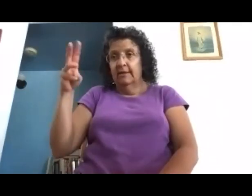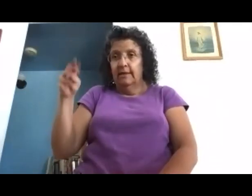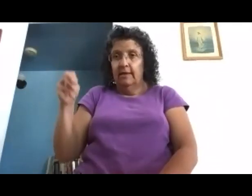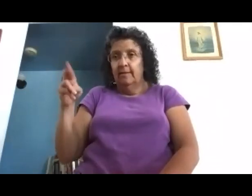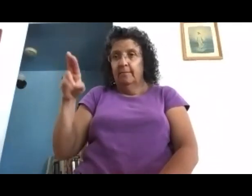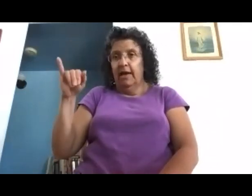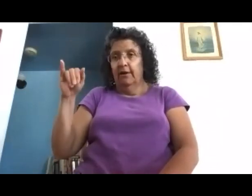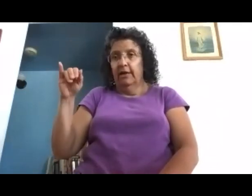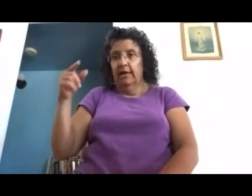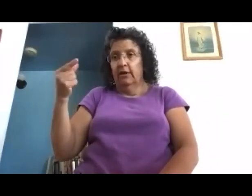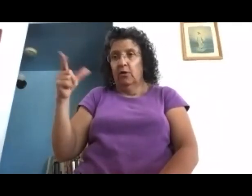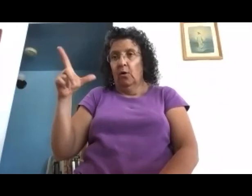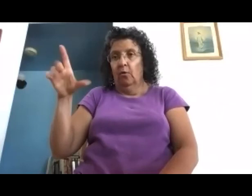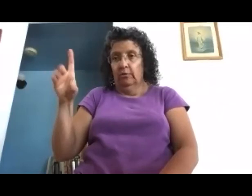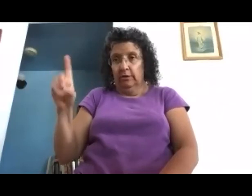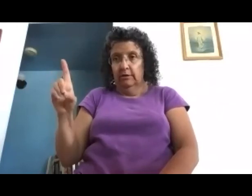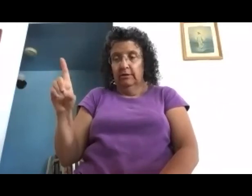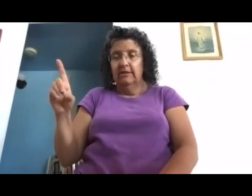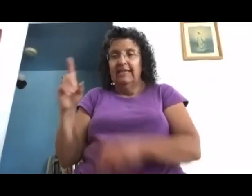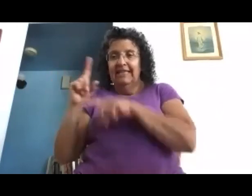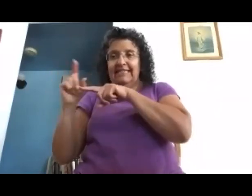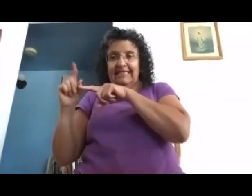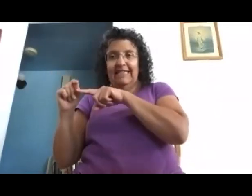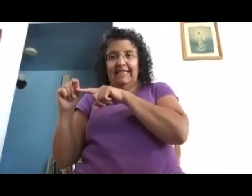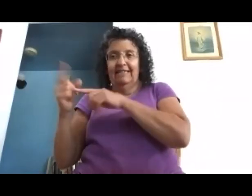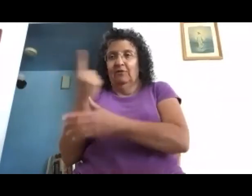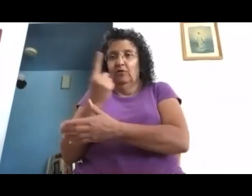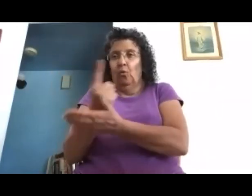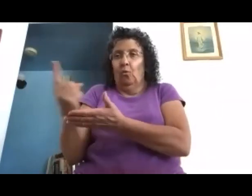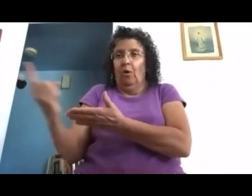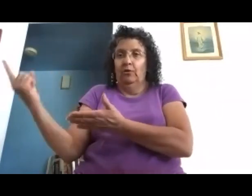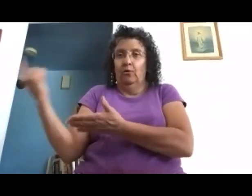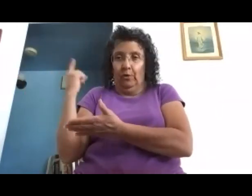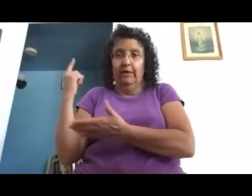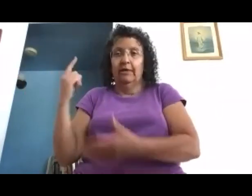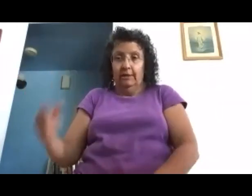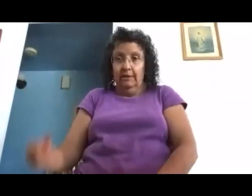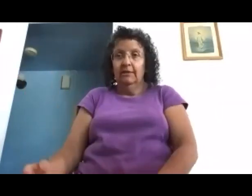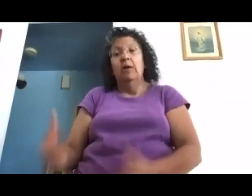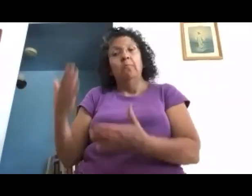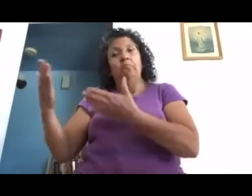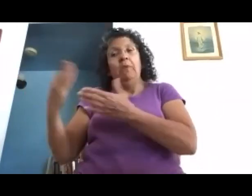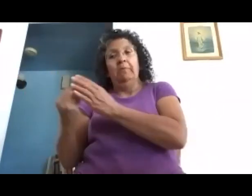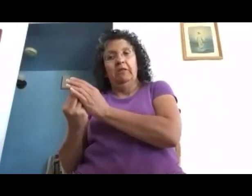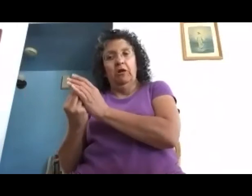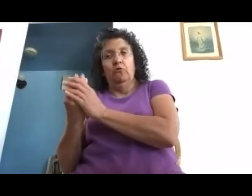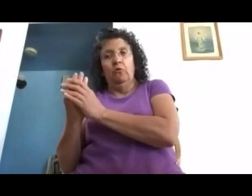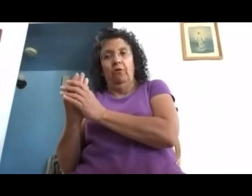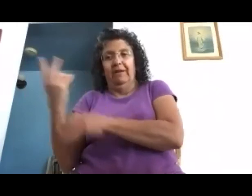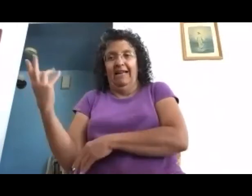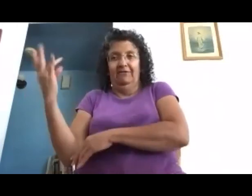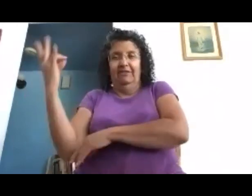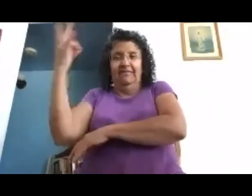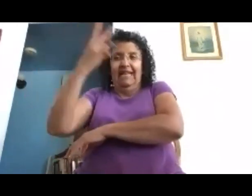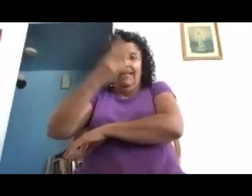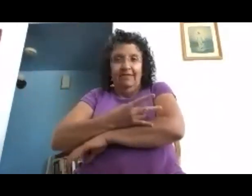sprouted. And this was a week ago that I set it up. They might still sprout, but after 7 days, they have not sprouted. The